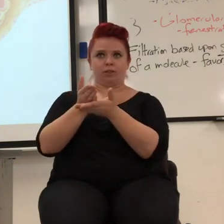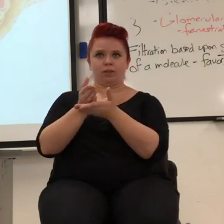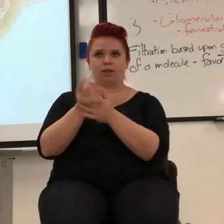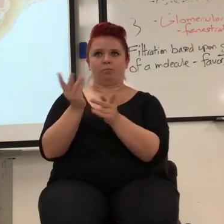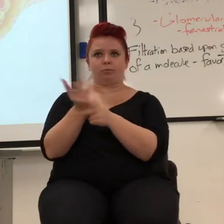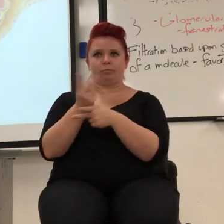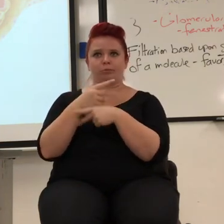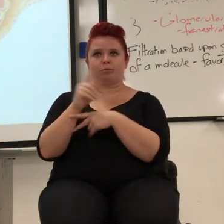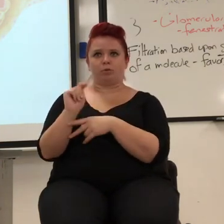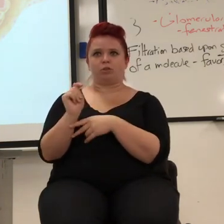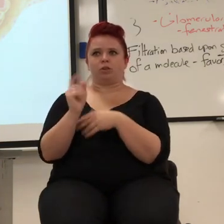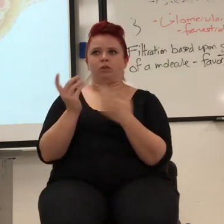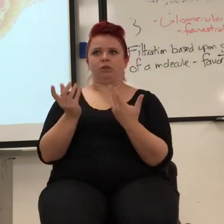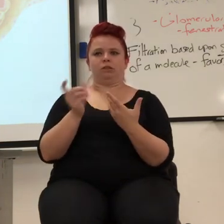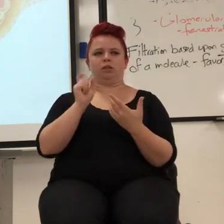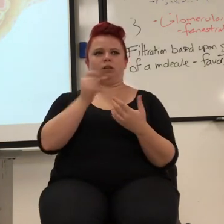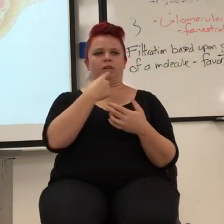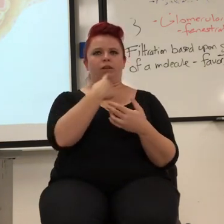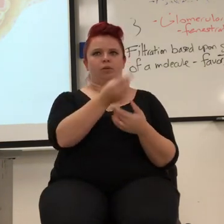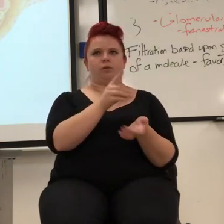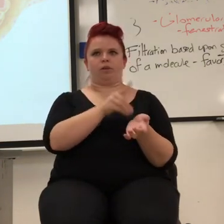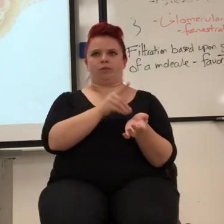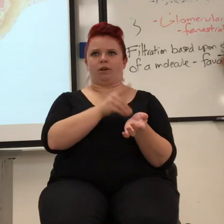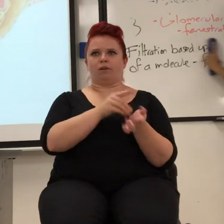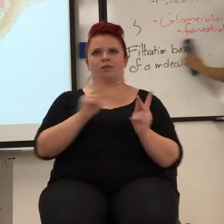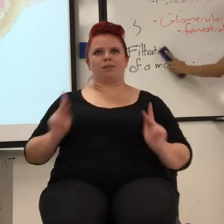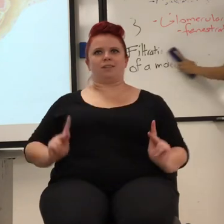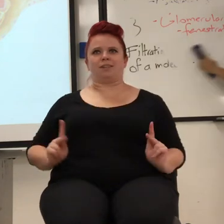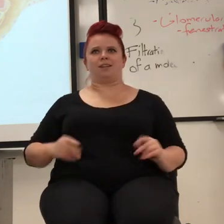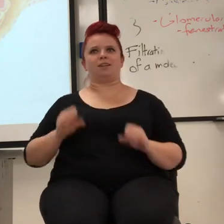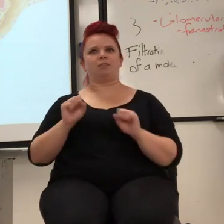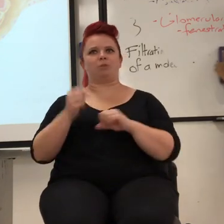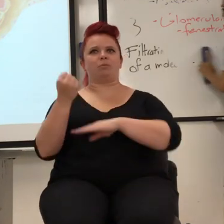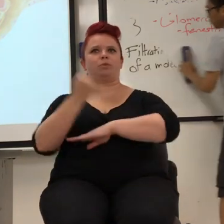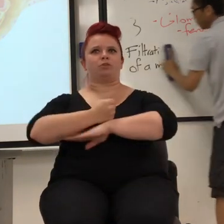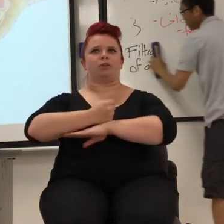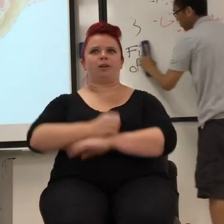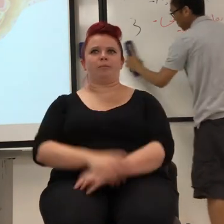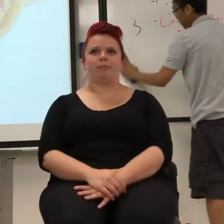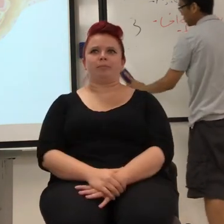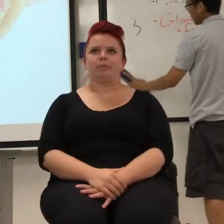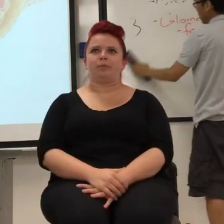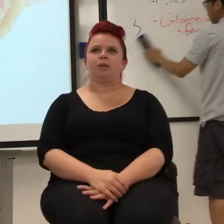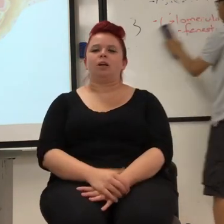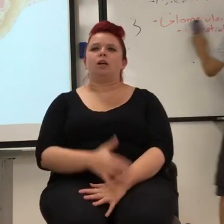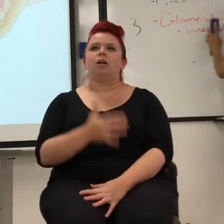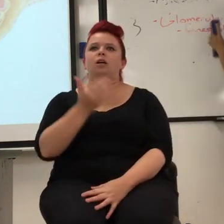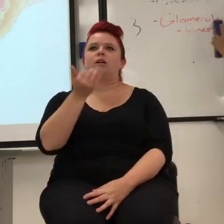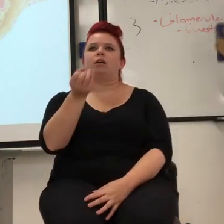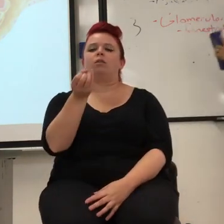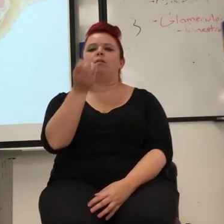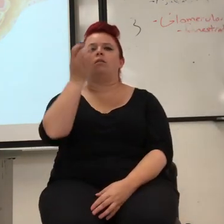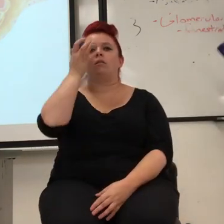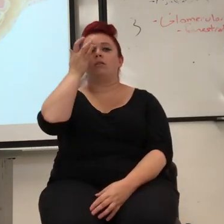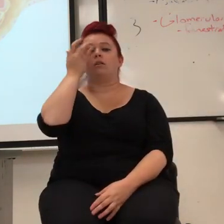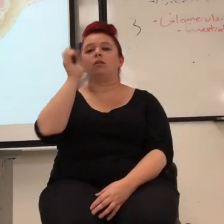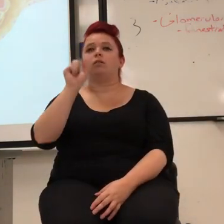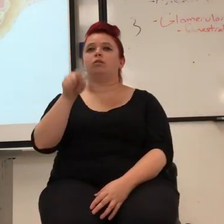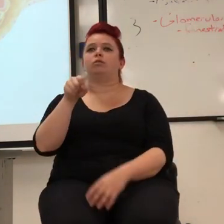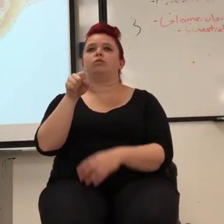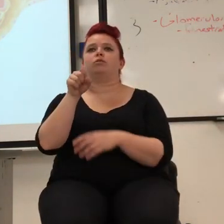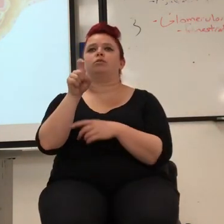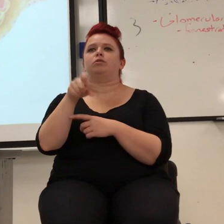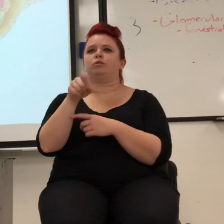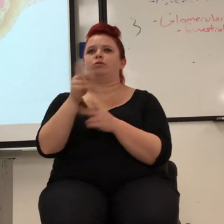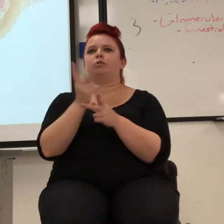or something. I mean, something's going wrong. The kidneys are shutting down. You should produce about 1 mL a minute